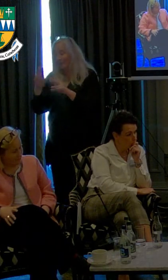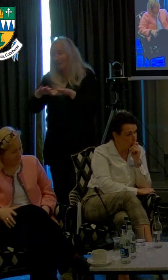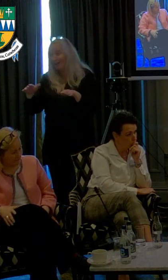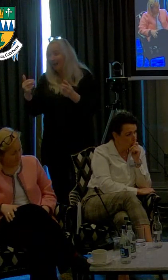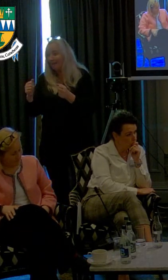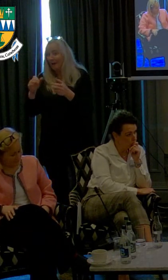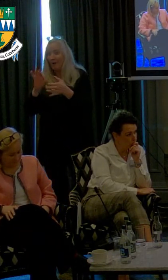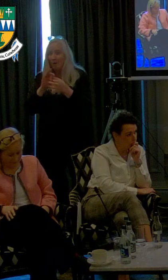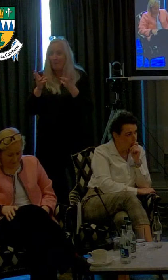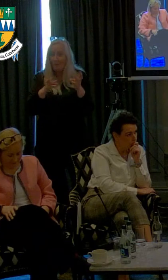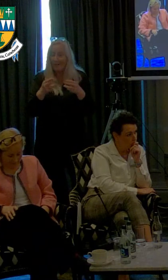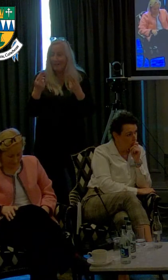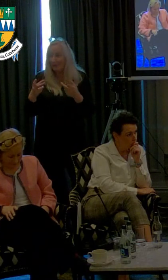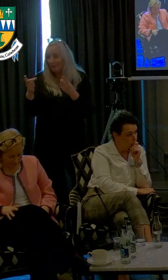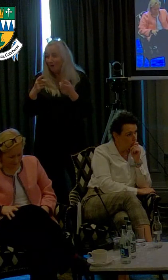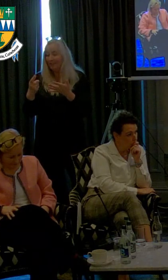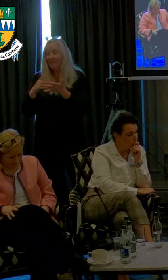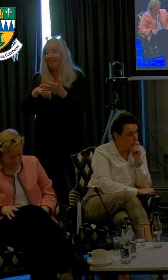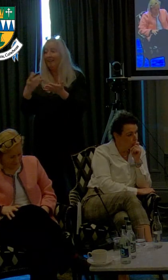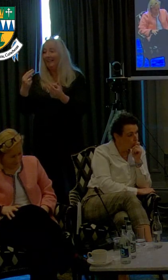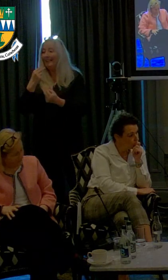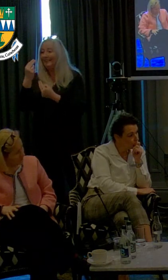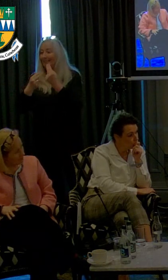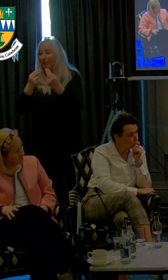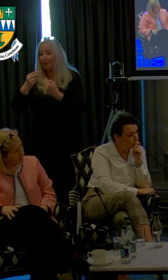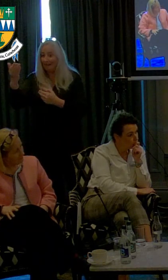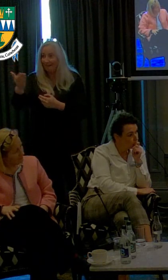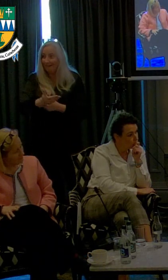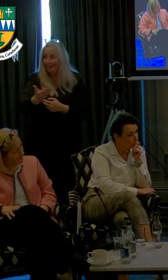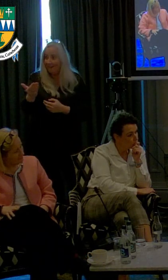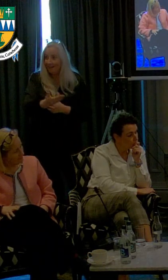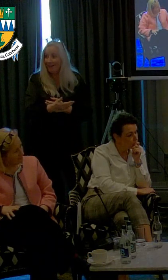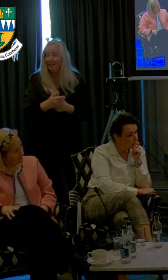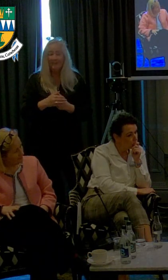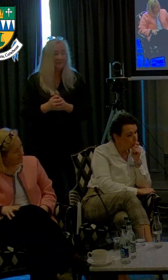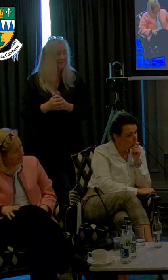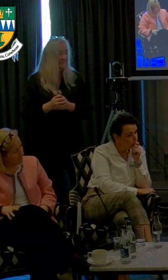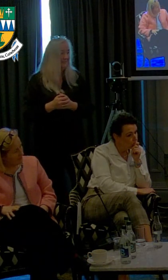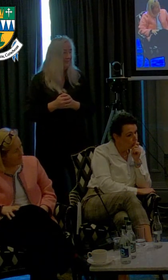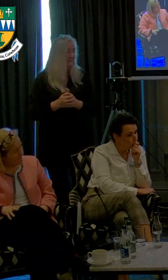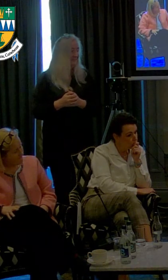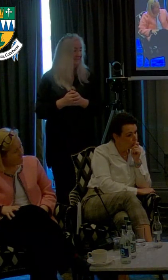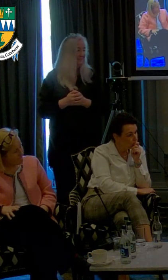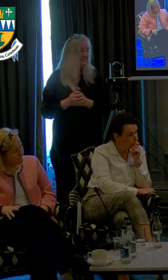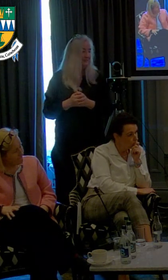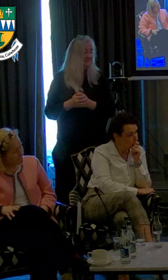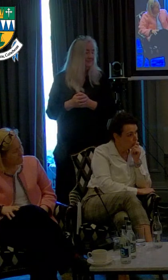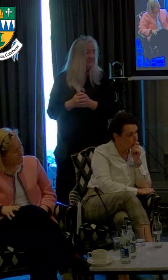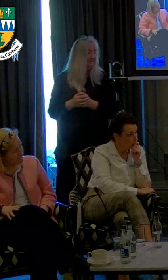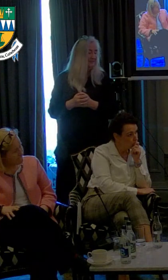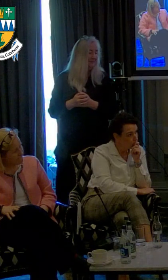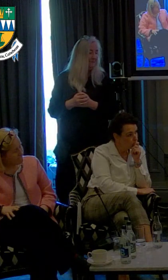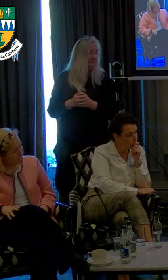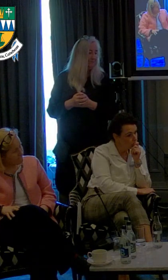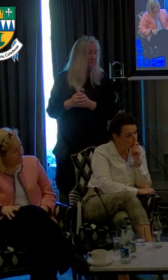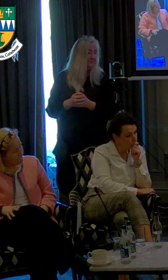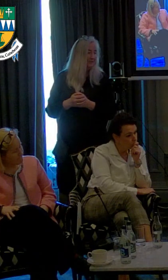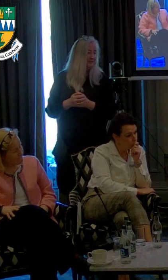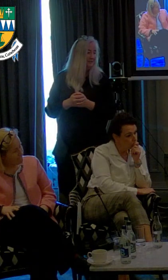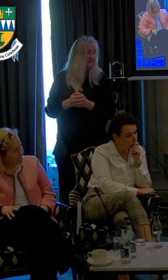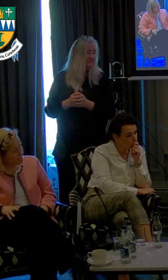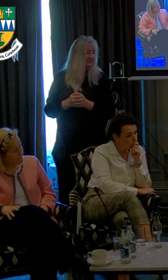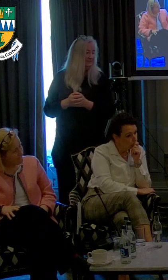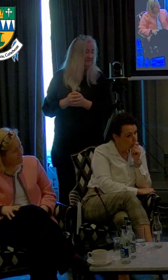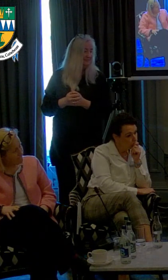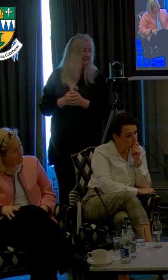have dinner for them when they come in. When my kids were doing, and I've only two, but when they were doing either